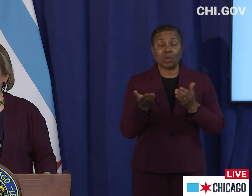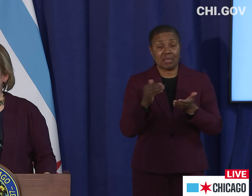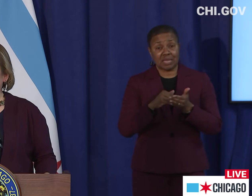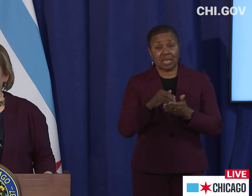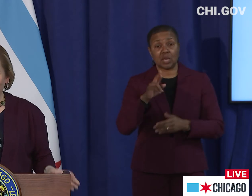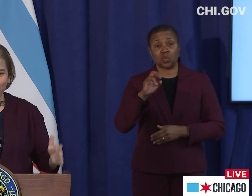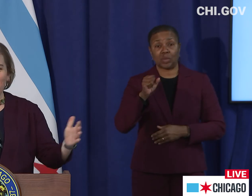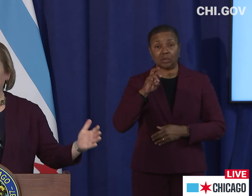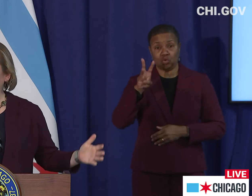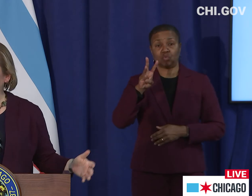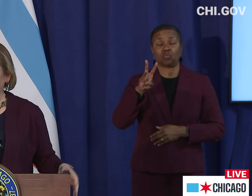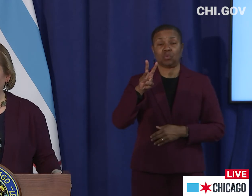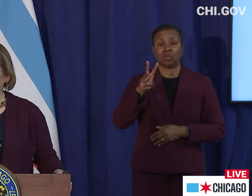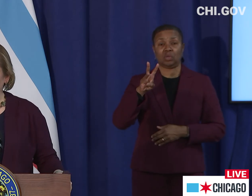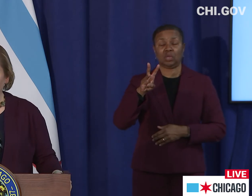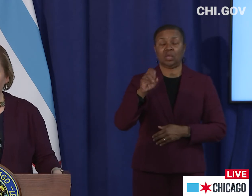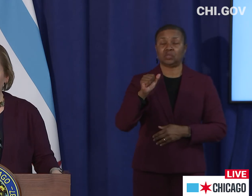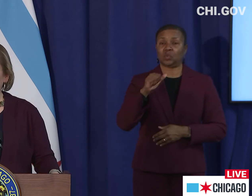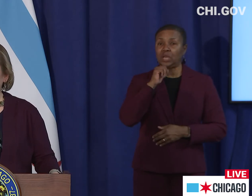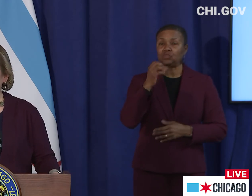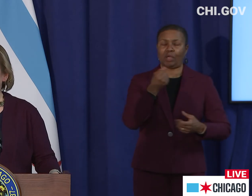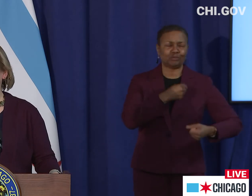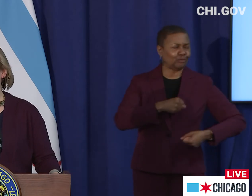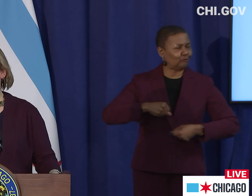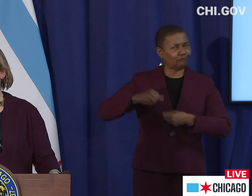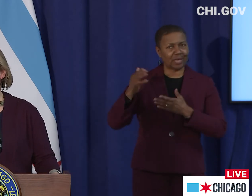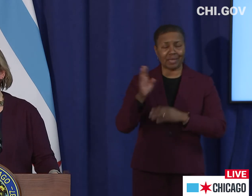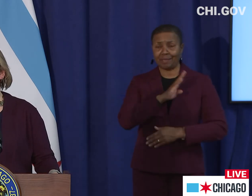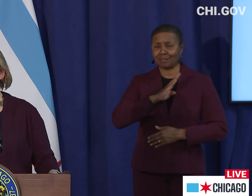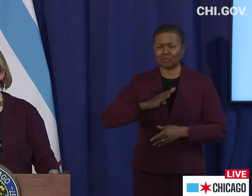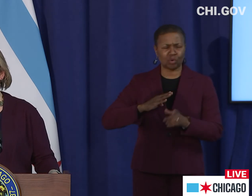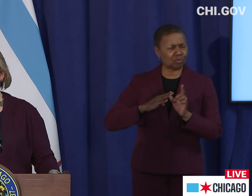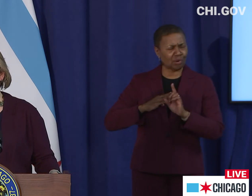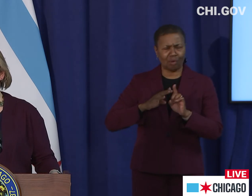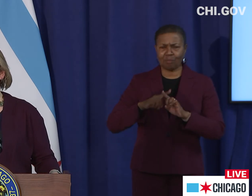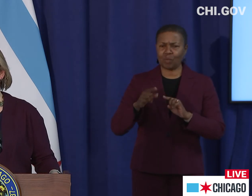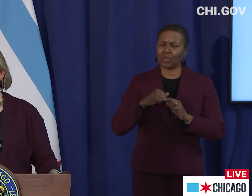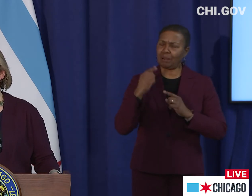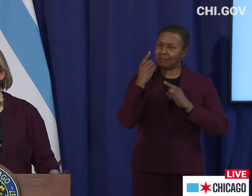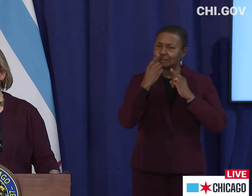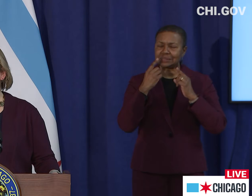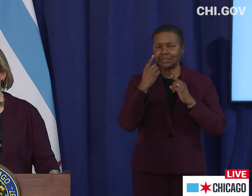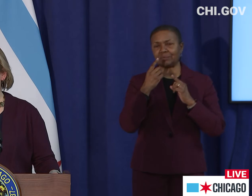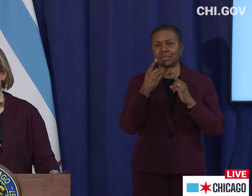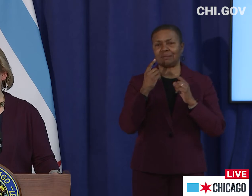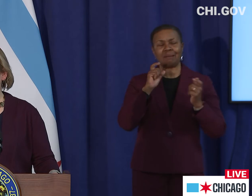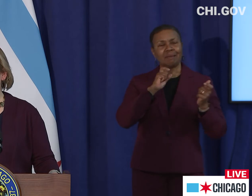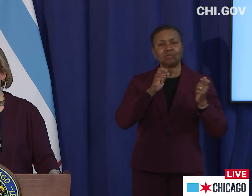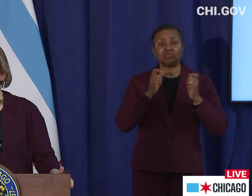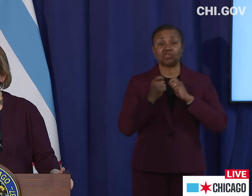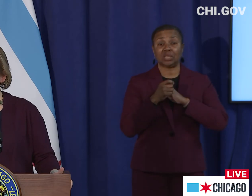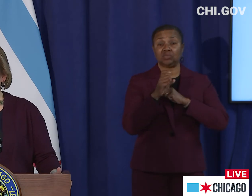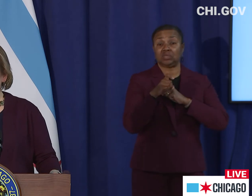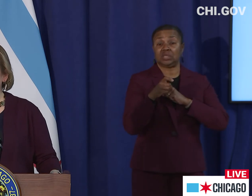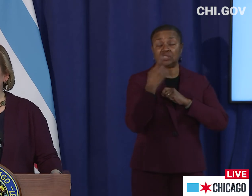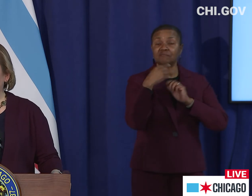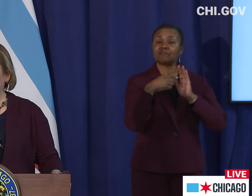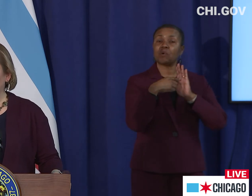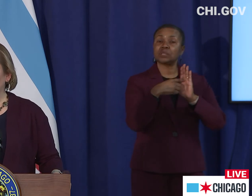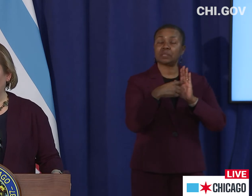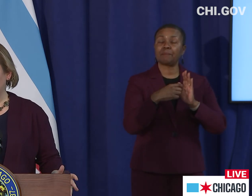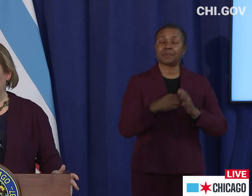to vacate the board, but we want to make sure that we are considering changing needs. For